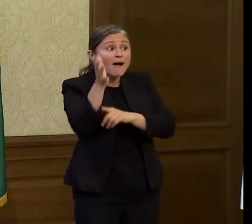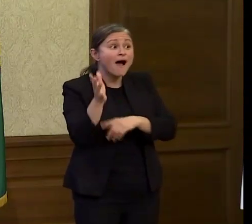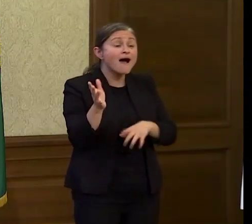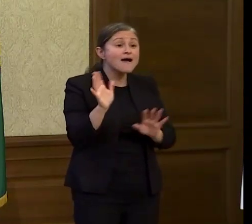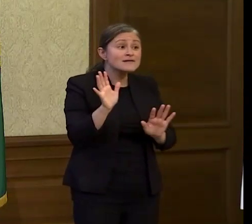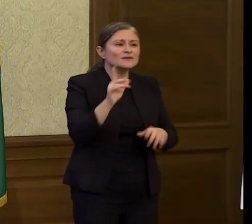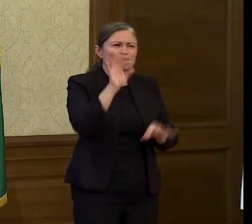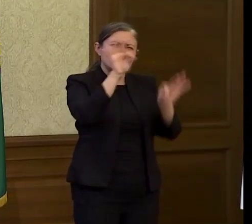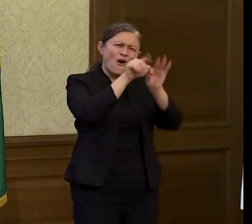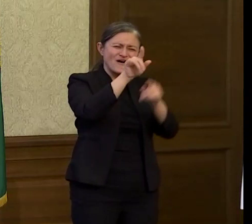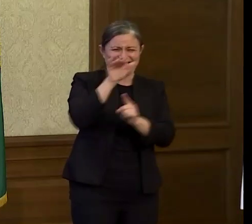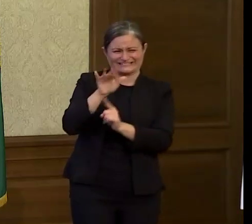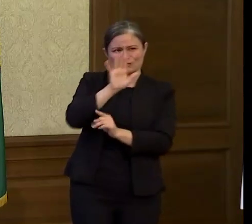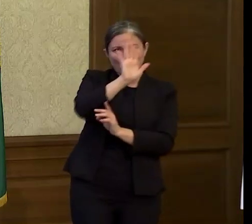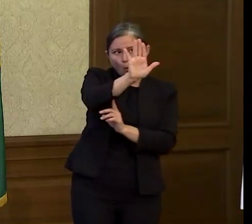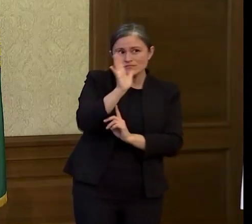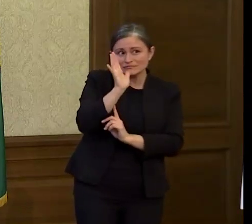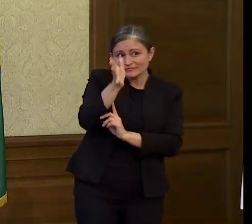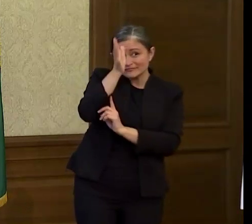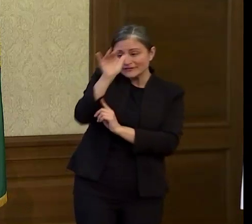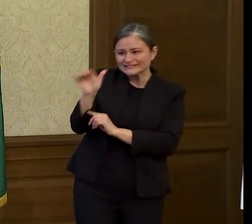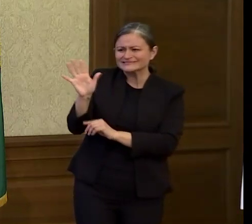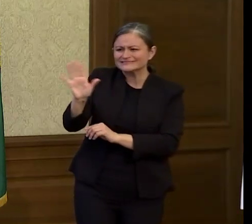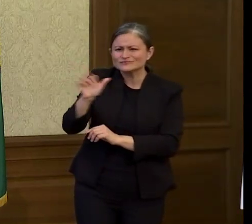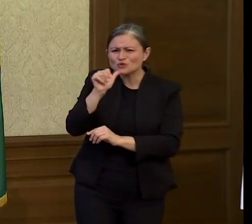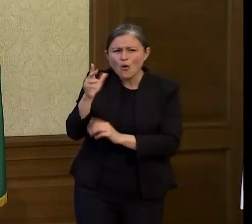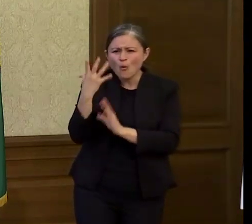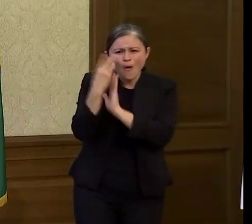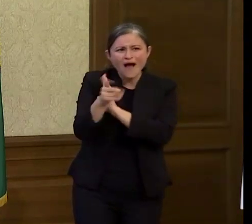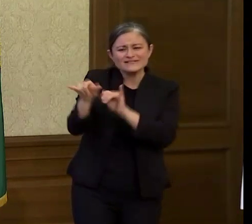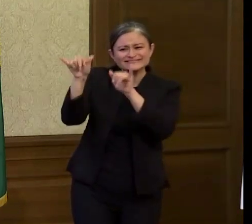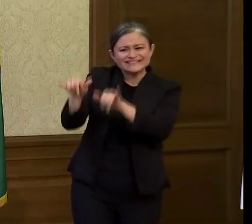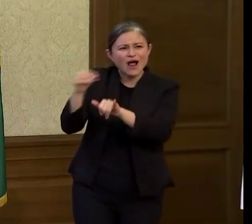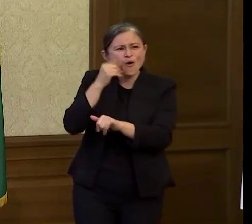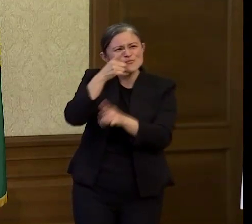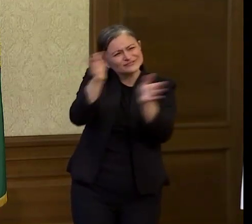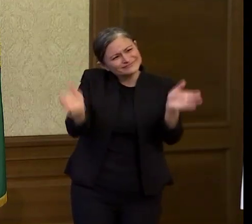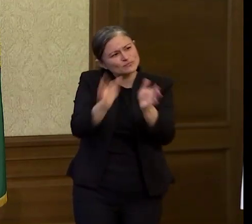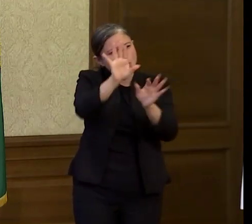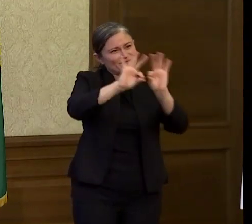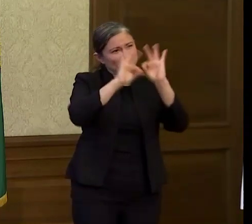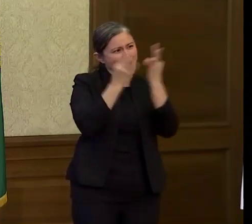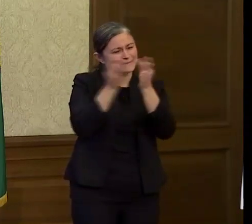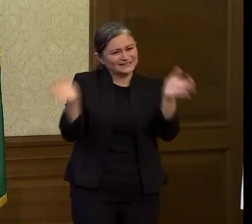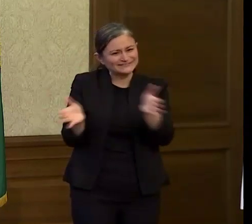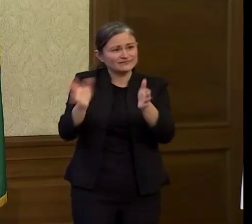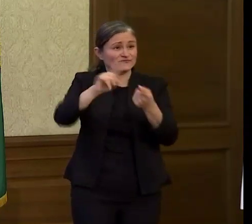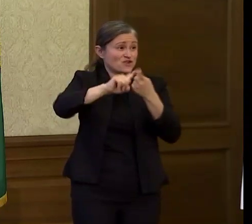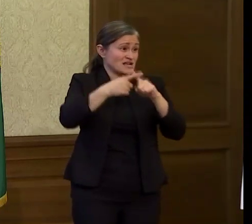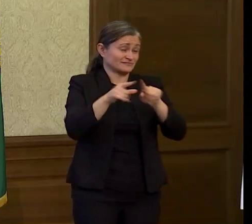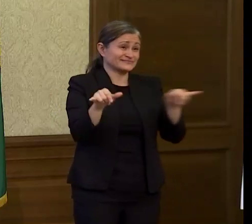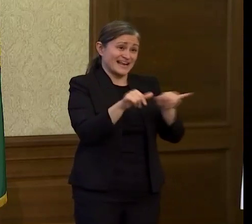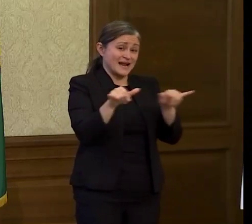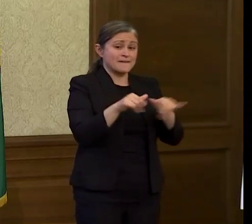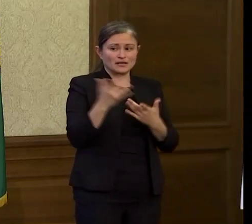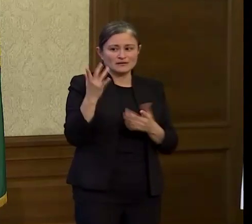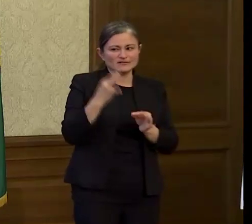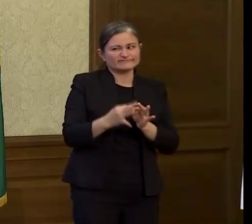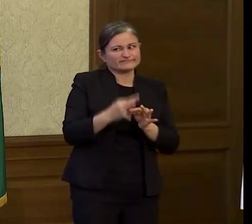defer visits to them so that we don't infect our loved ones of advanced age. This can make a life or